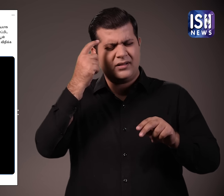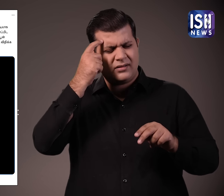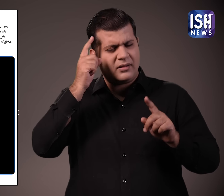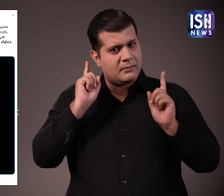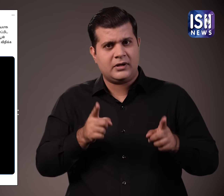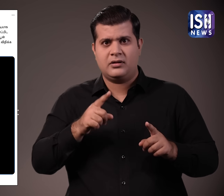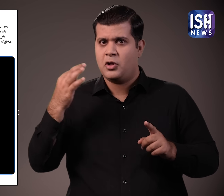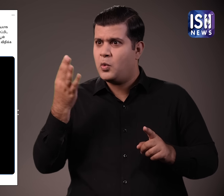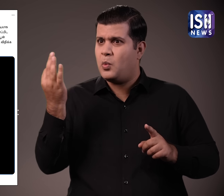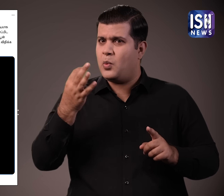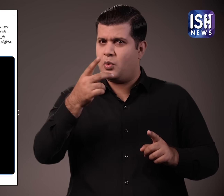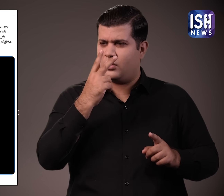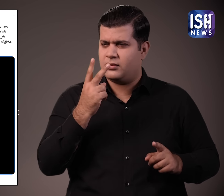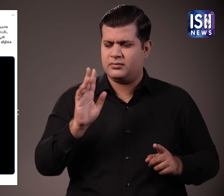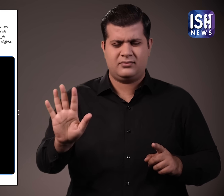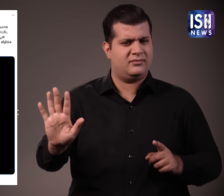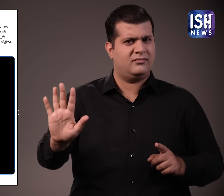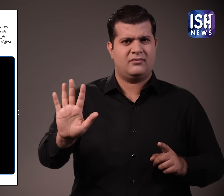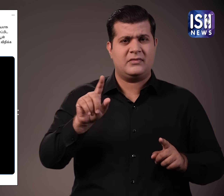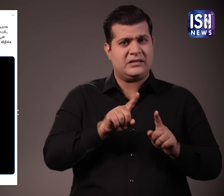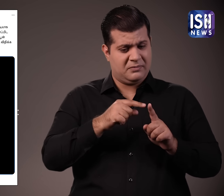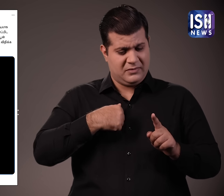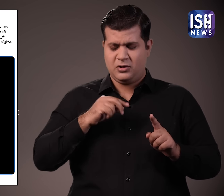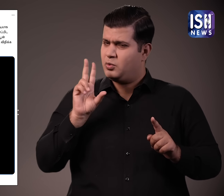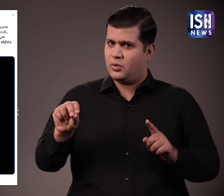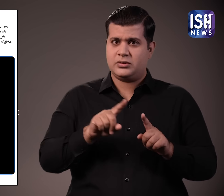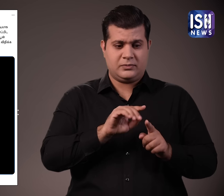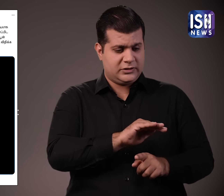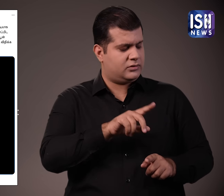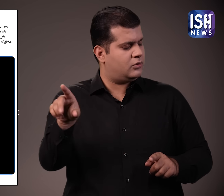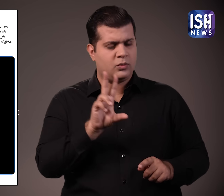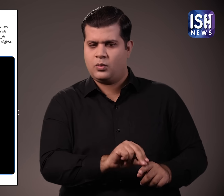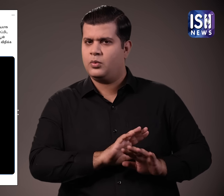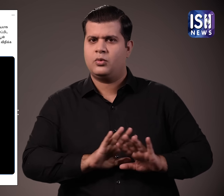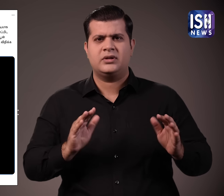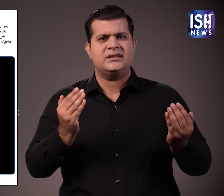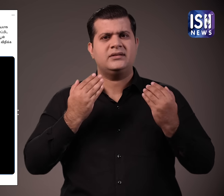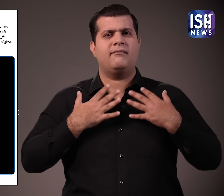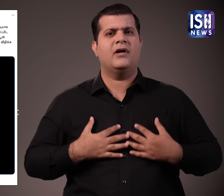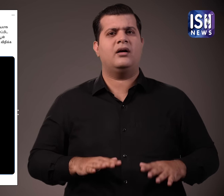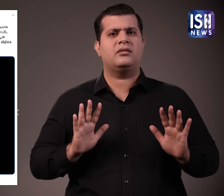Families including the adults and children should avoid consuming such strange food items and keep themselves safe.